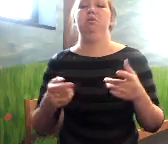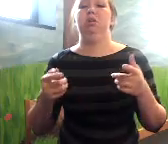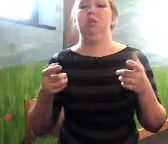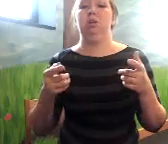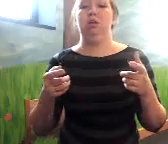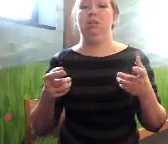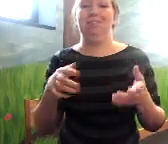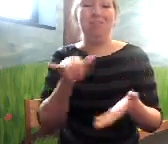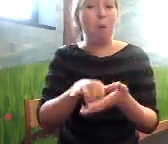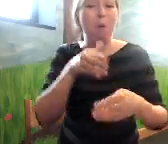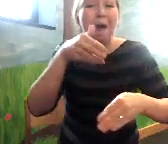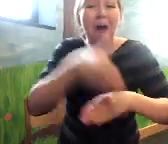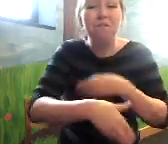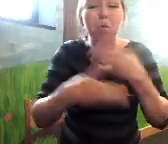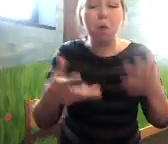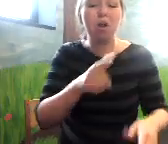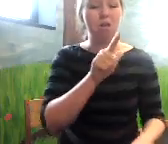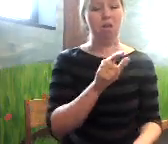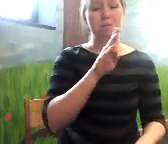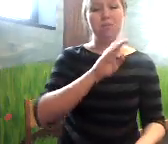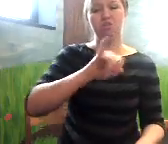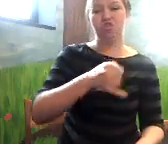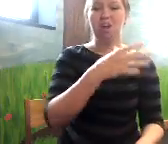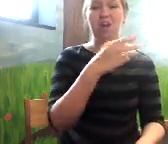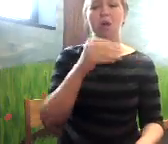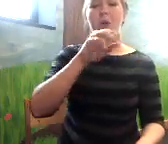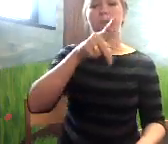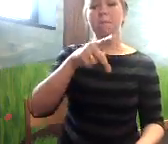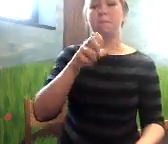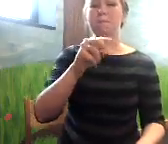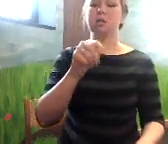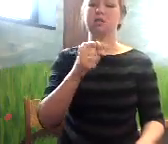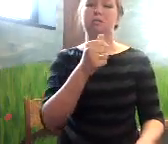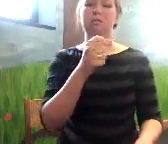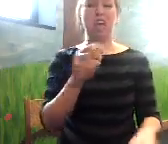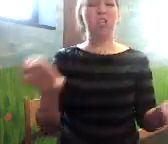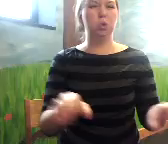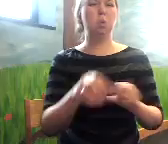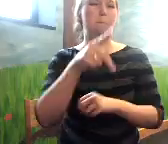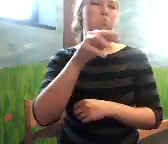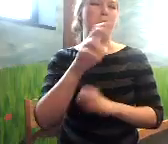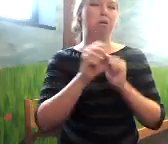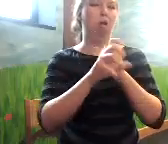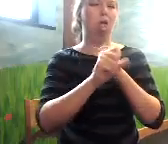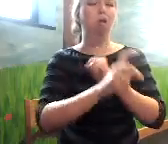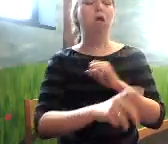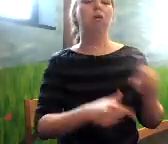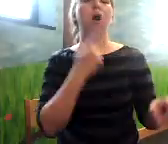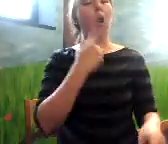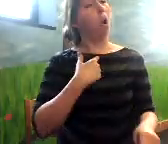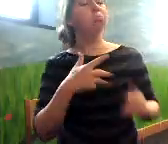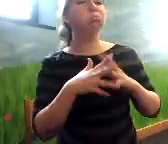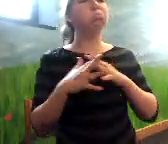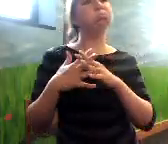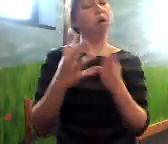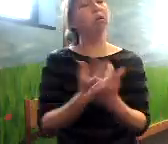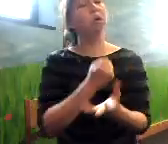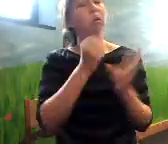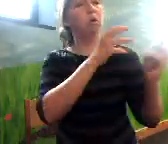North Vietnamese. And so what this event clearly showed was that that wasn't true. There was a